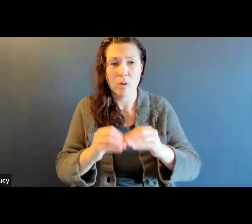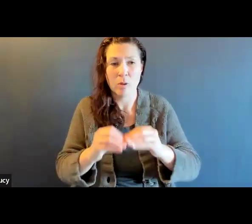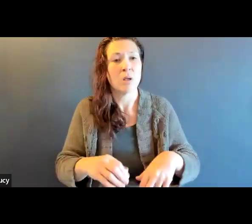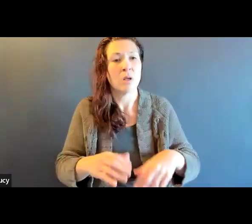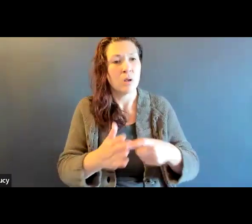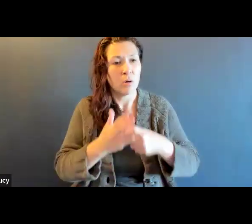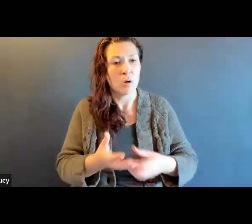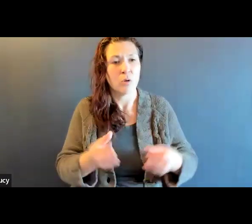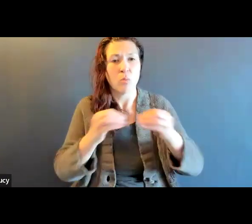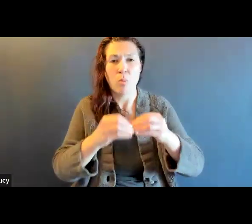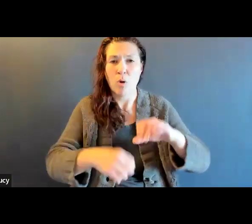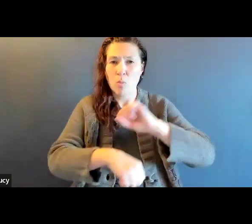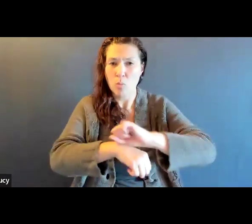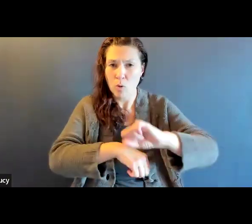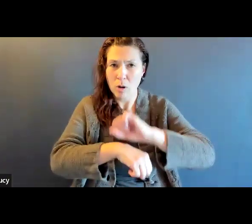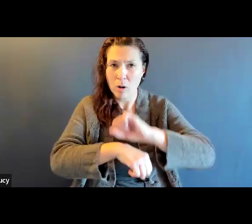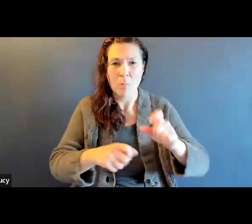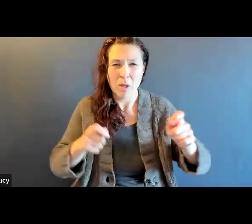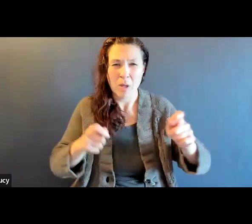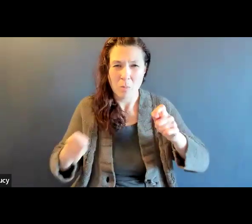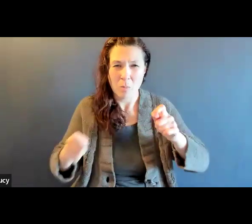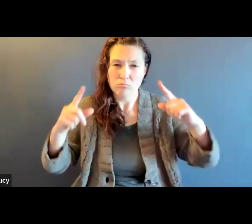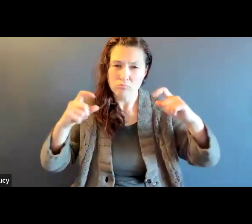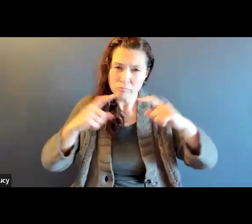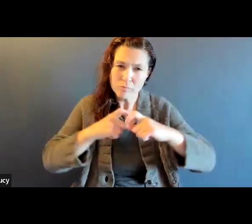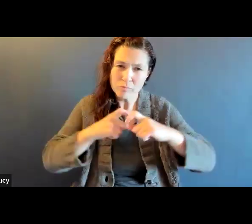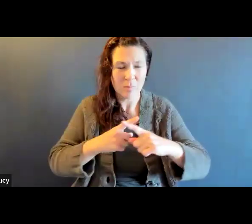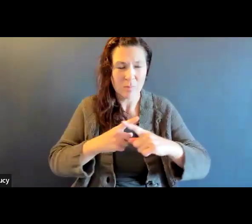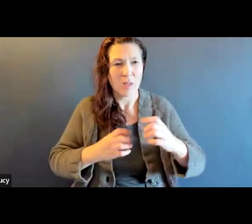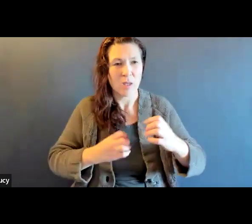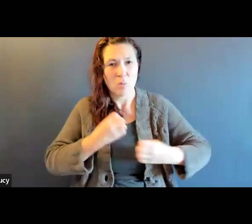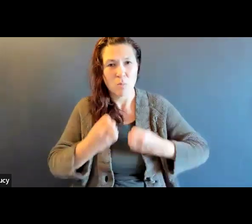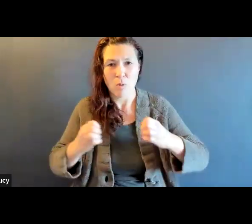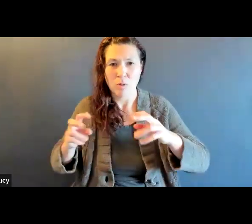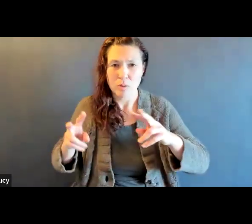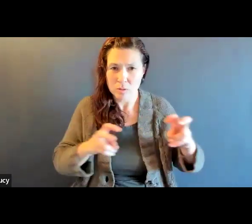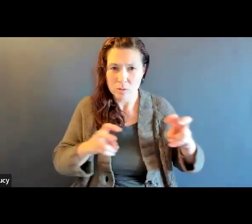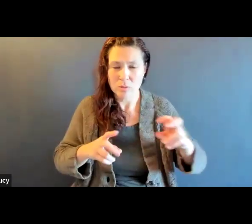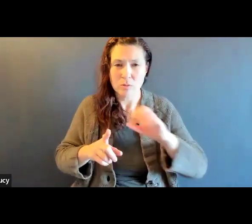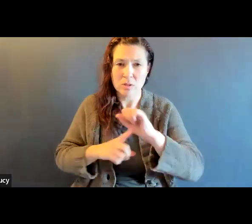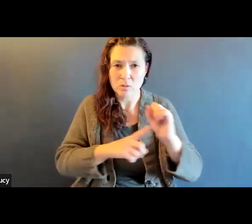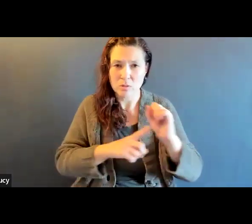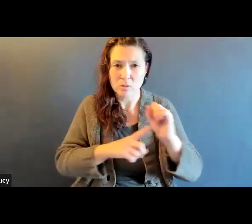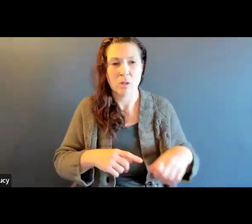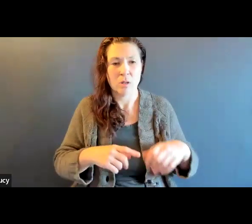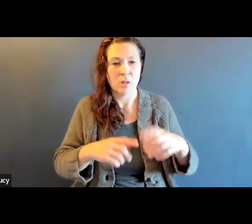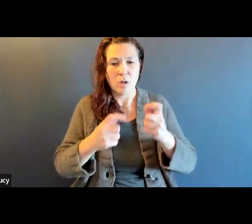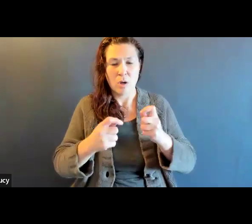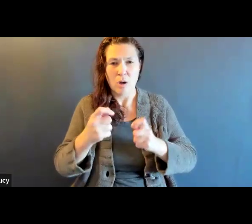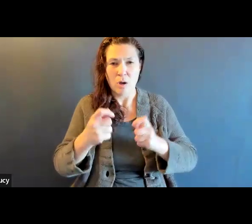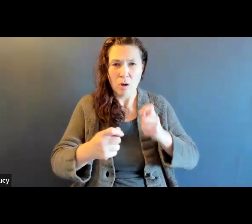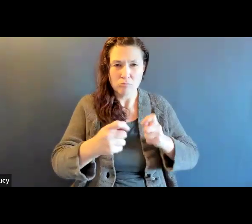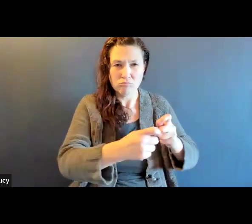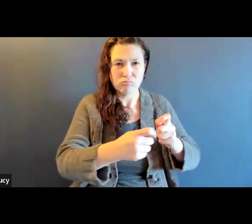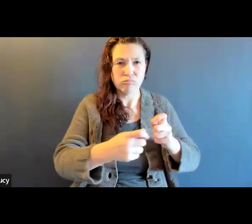effort as we must manage the complexity of emotional situations and adjust accordingly to teaching